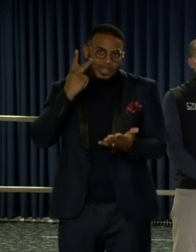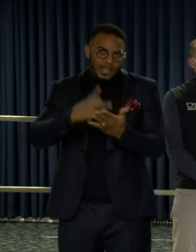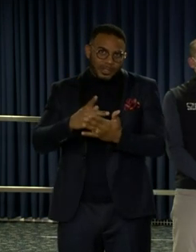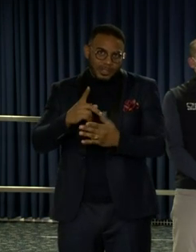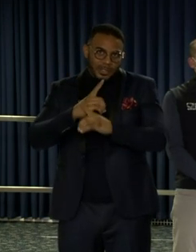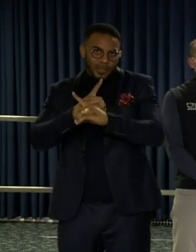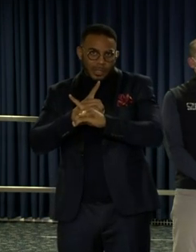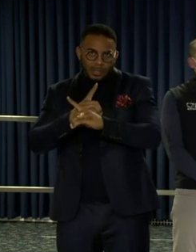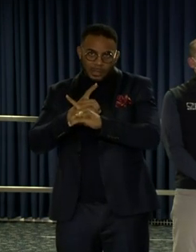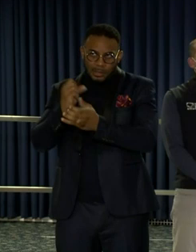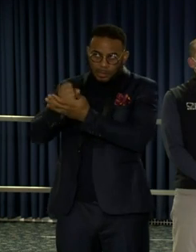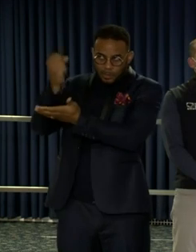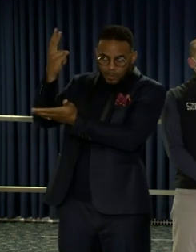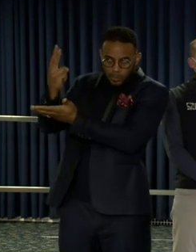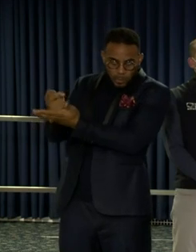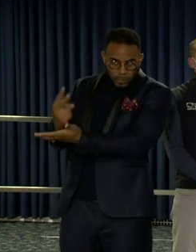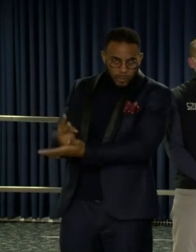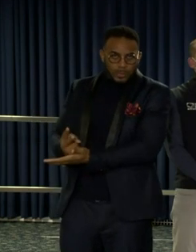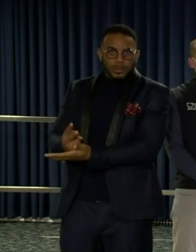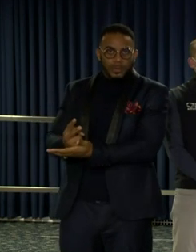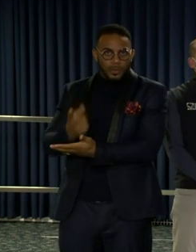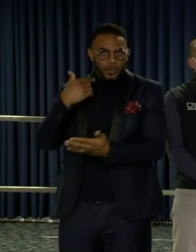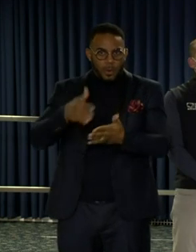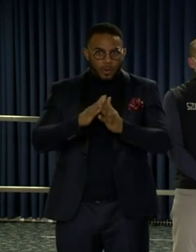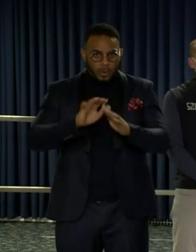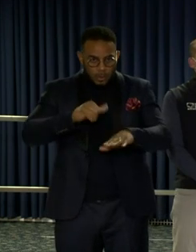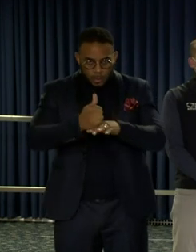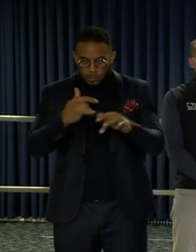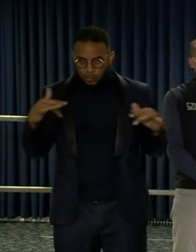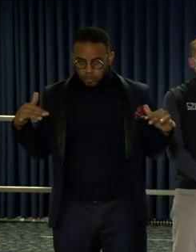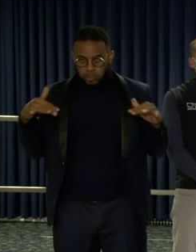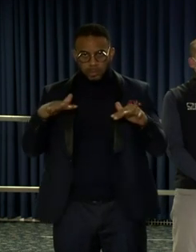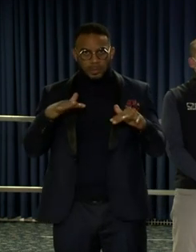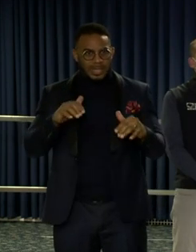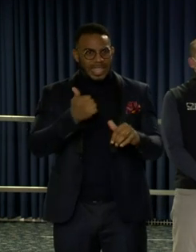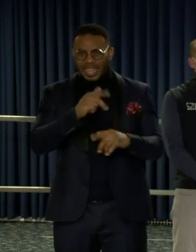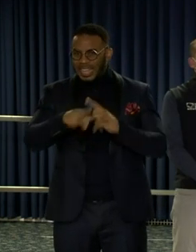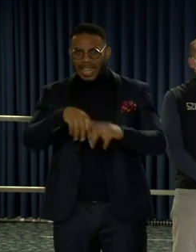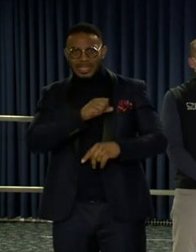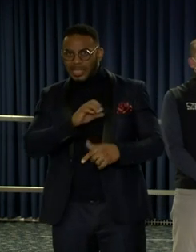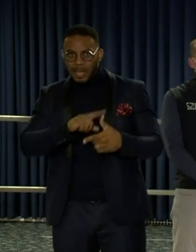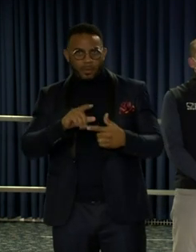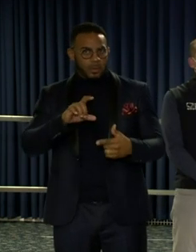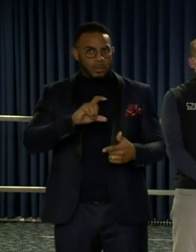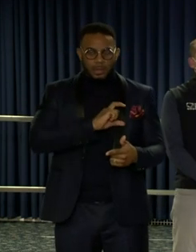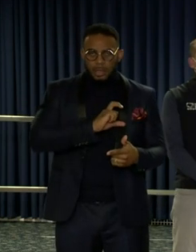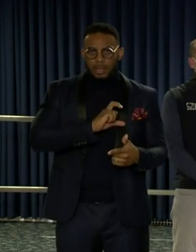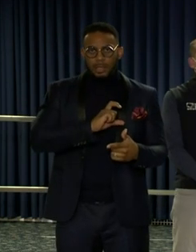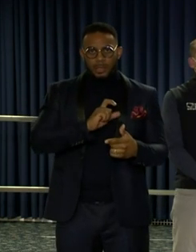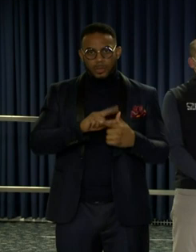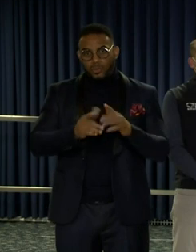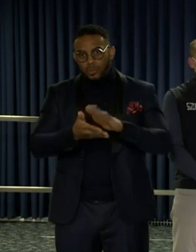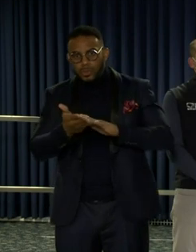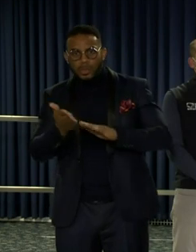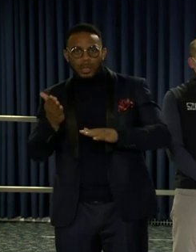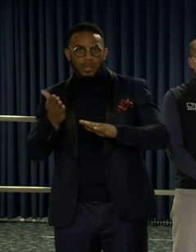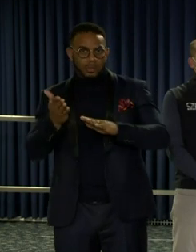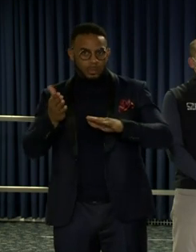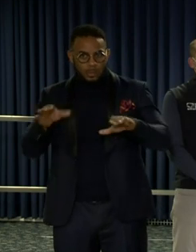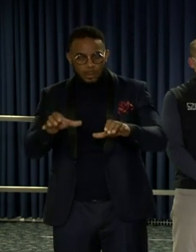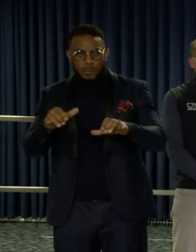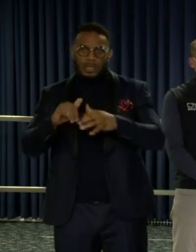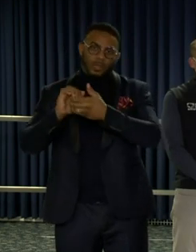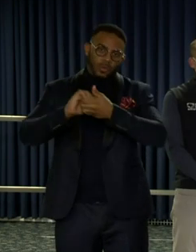to ultimately get the final approval to mobilize personnel as well as to conduct operations